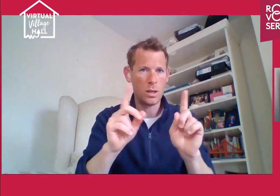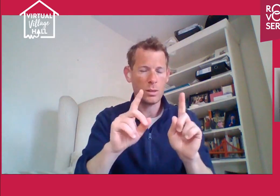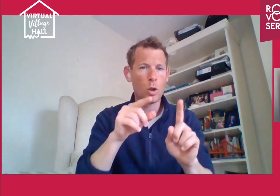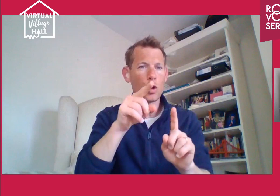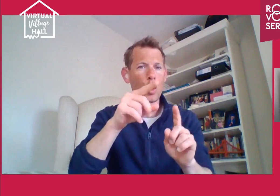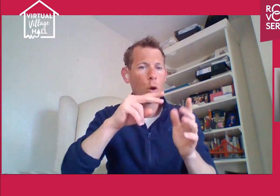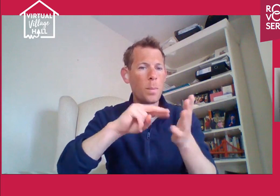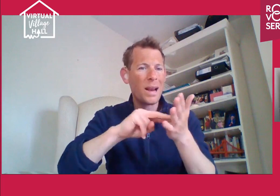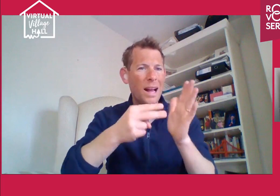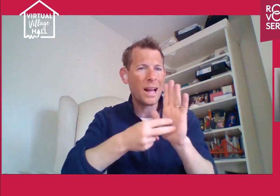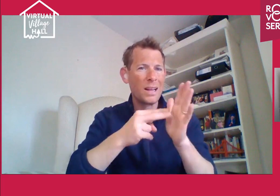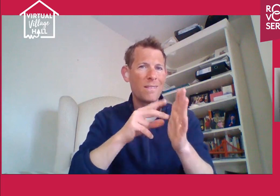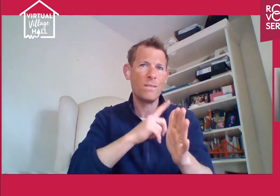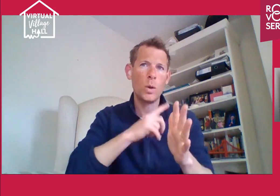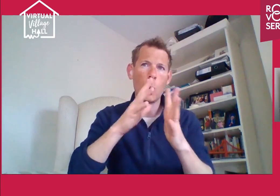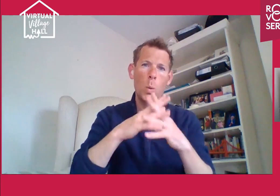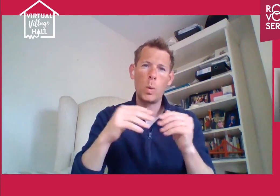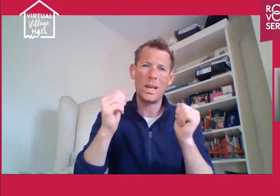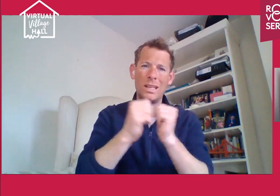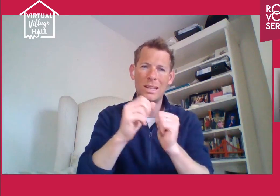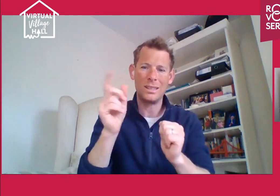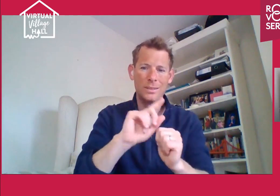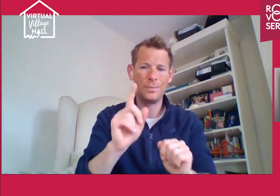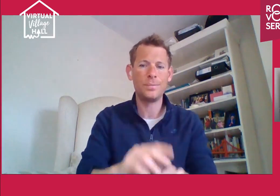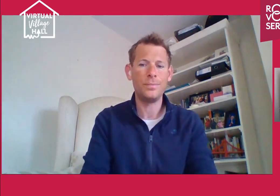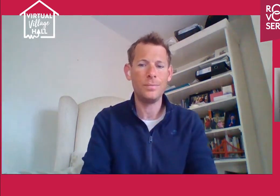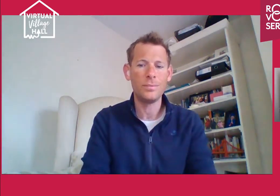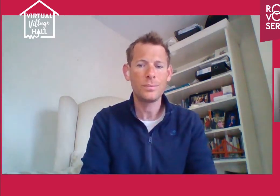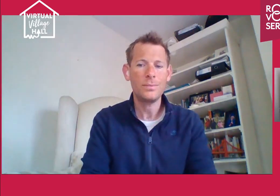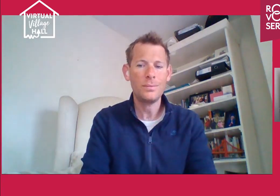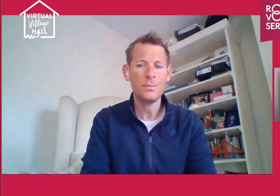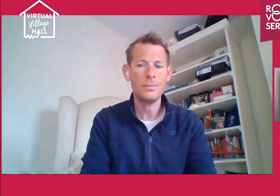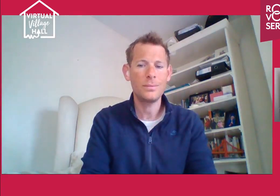So, what are your weekend plans? What are you planning for this weekend?